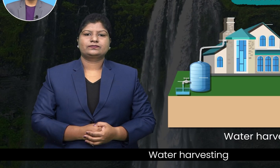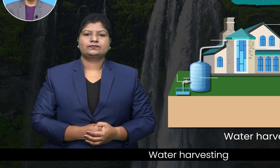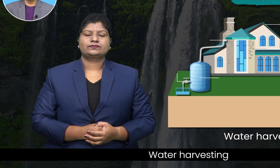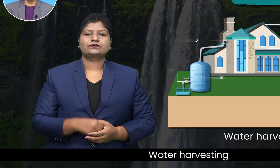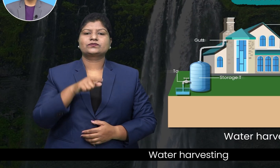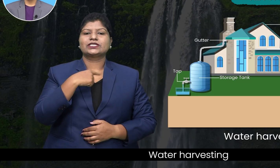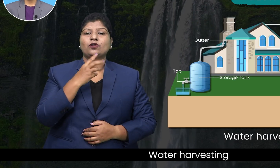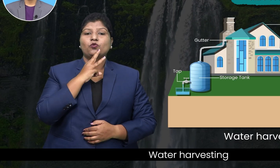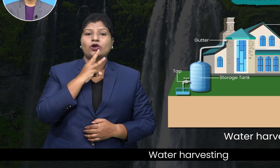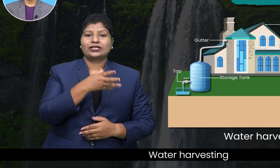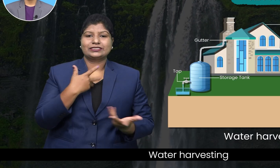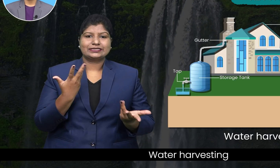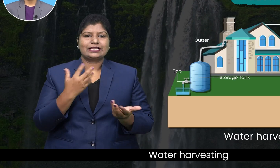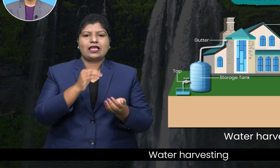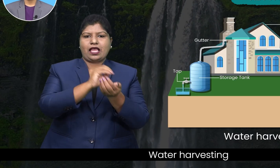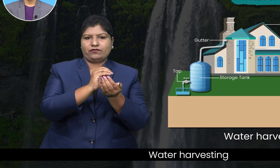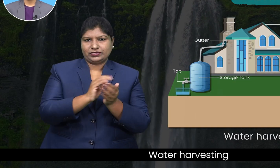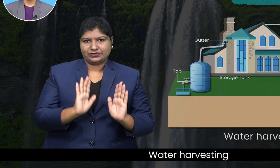water harvesting.